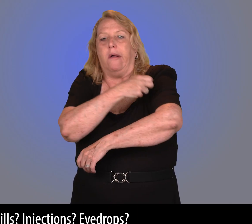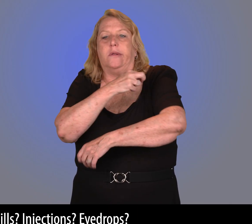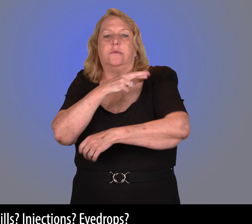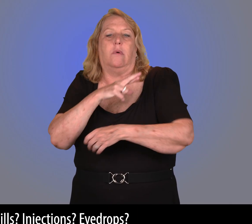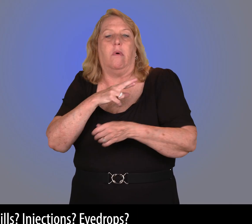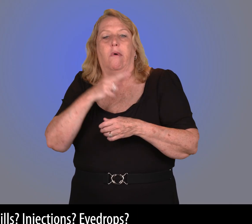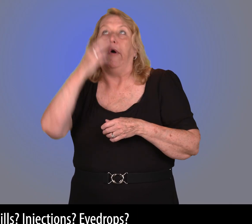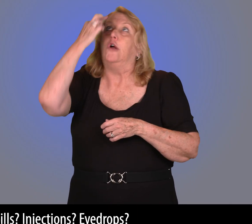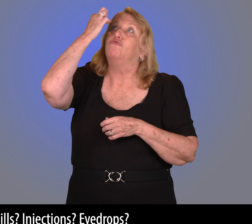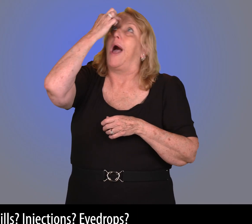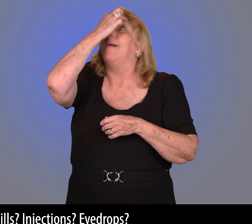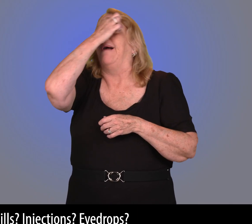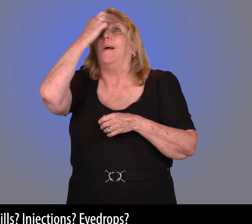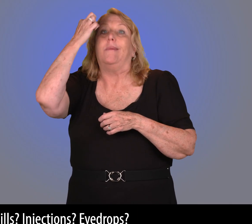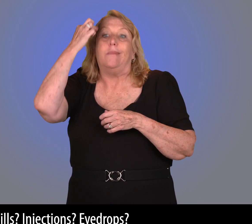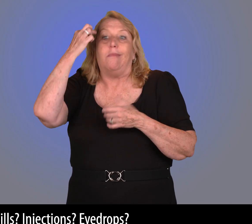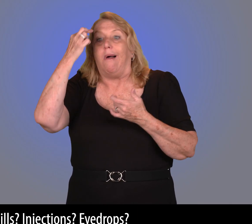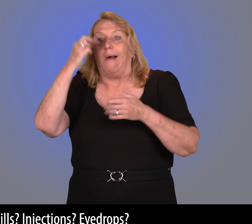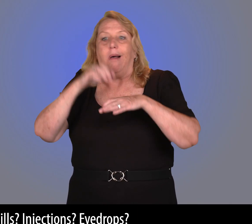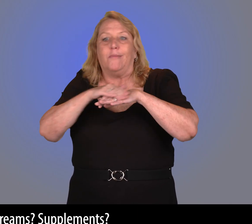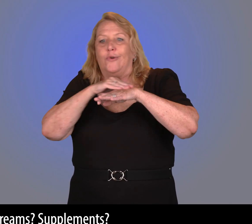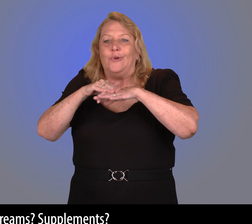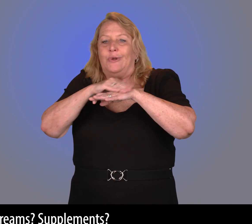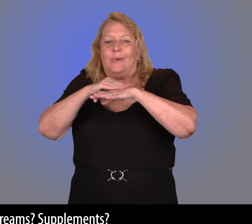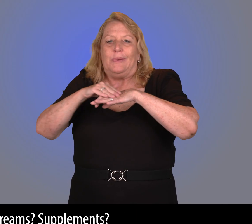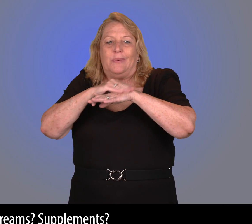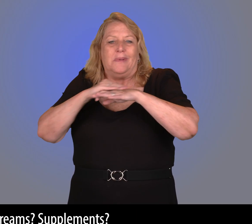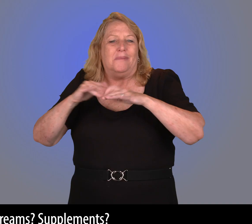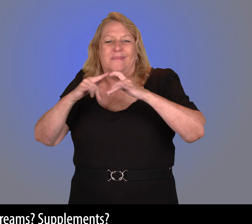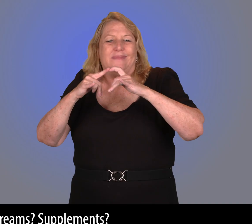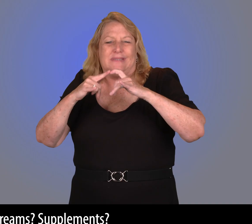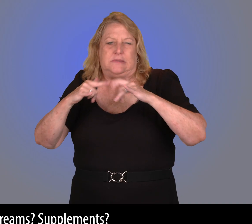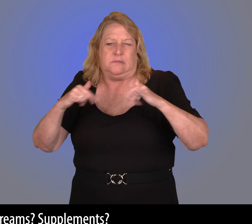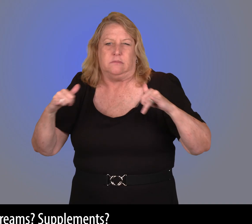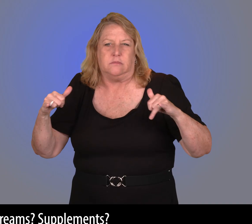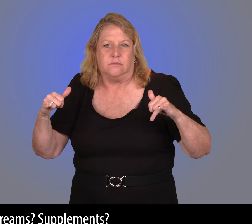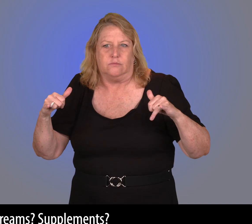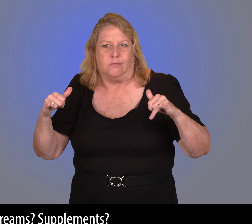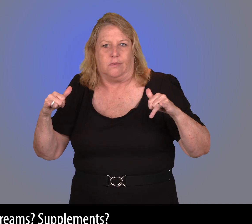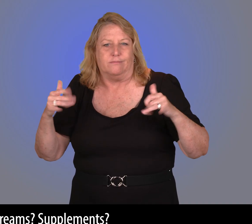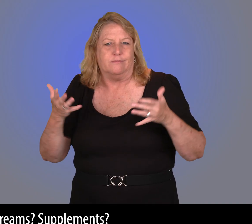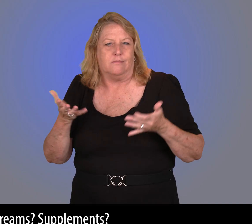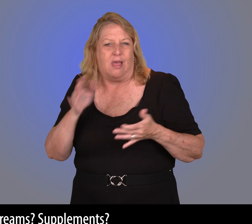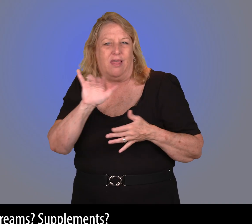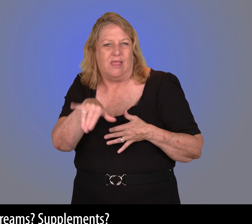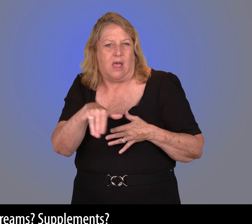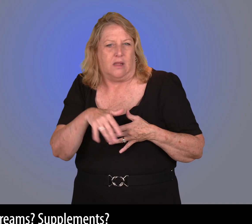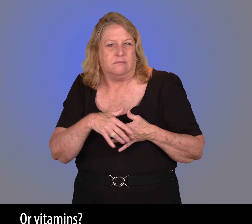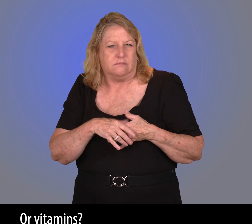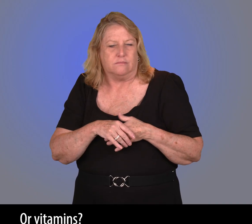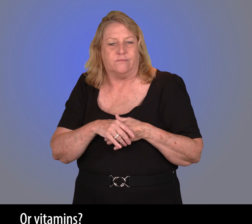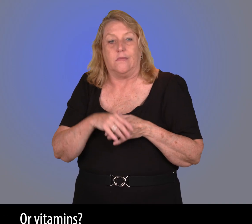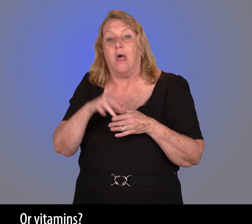injections, eye drops, creams, supplements, or vitamins?